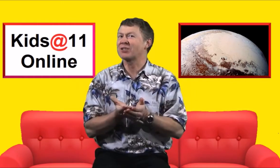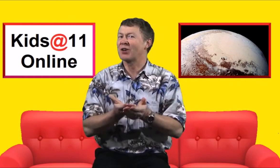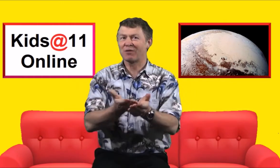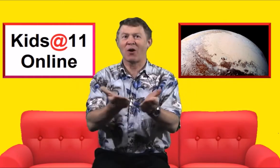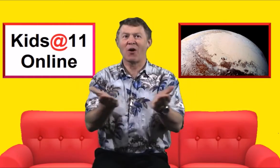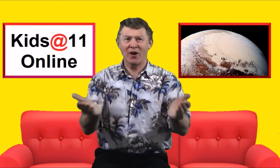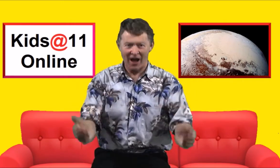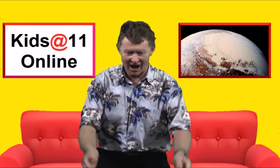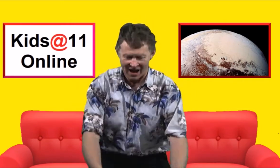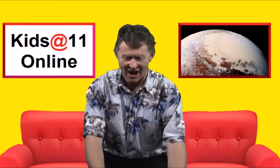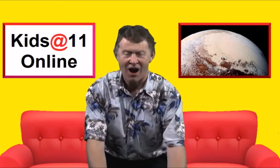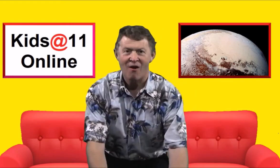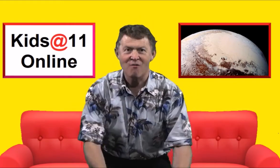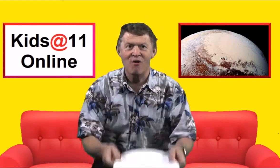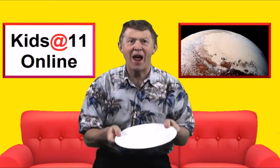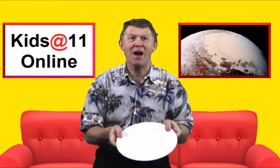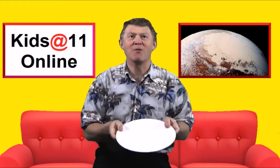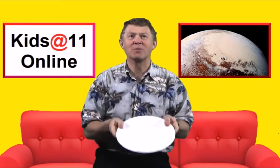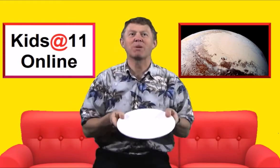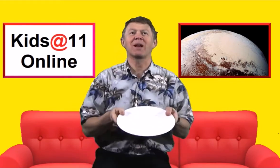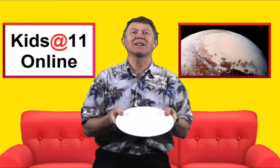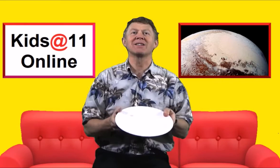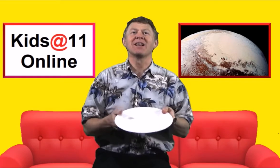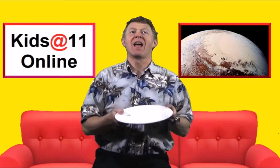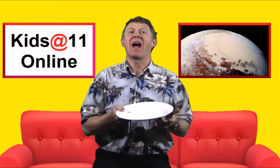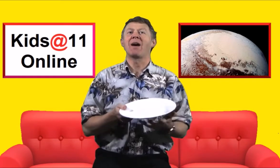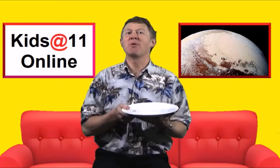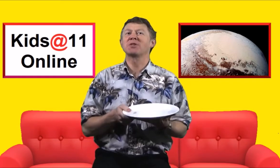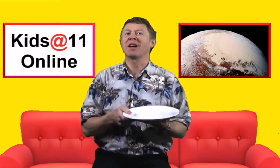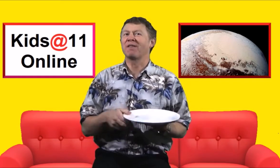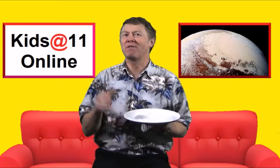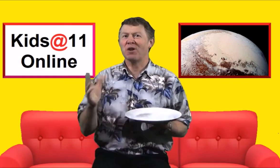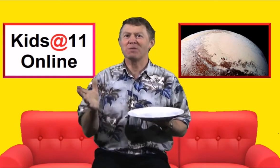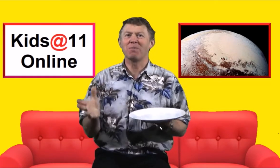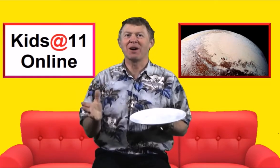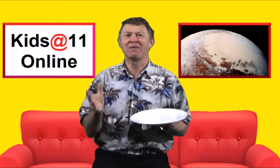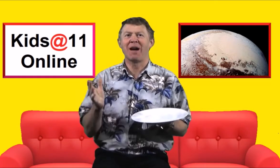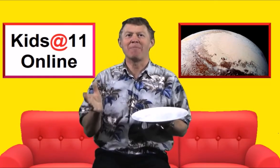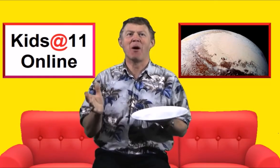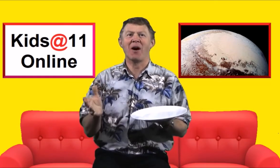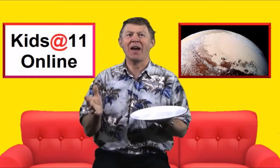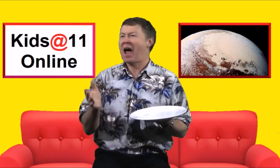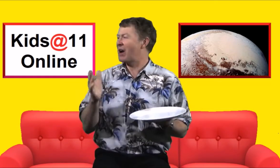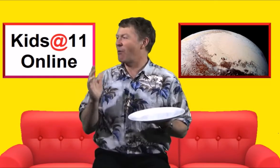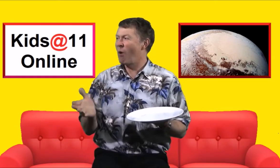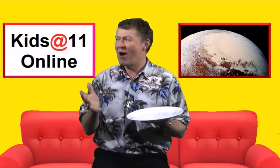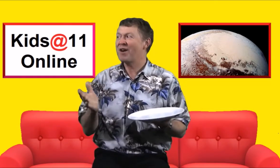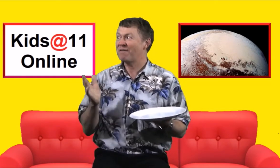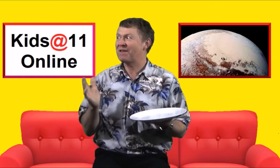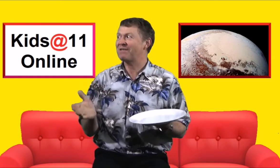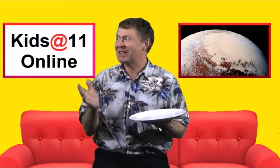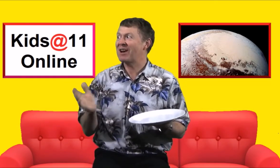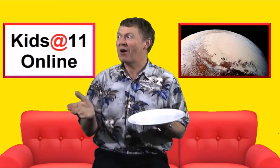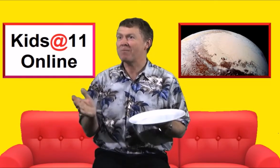served on a round plate, and we'll take the first bite of our pie at